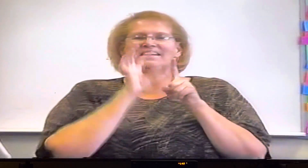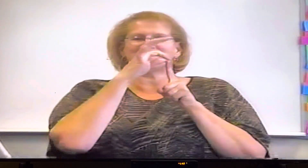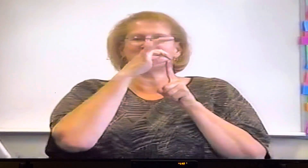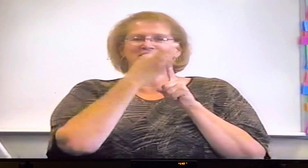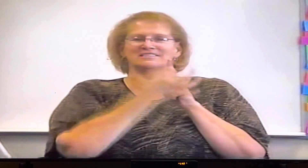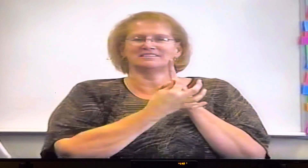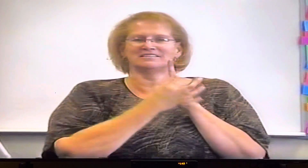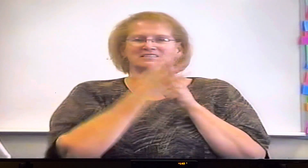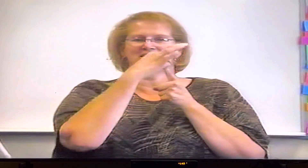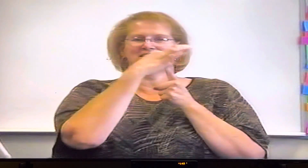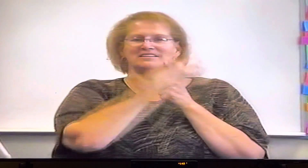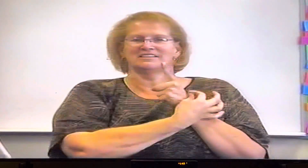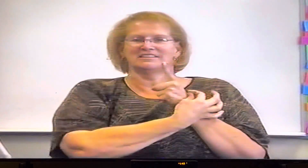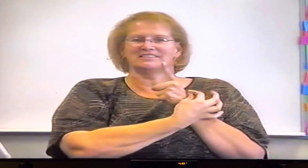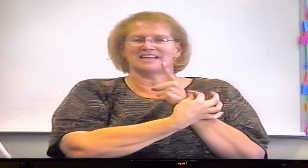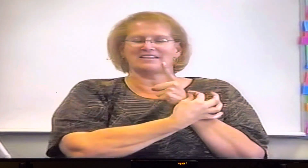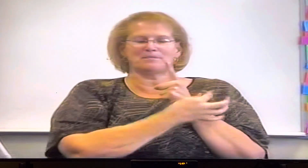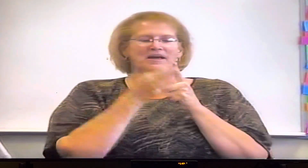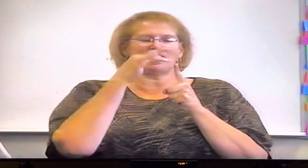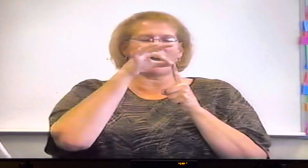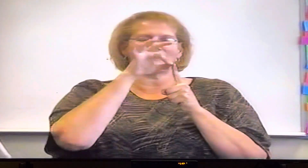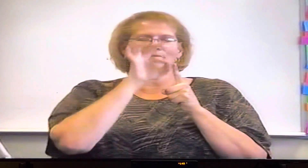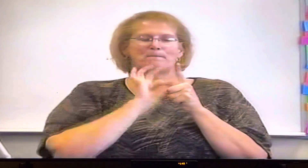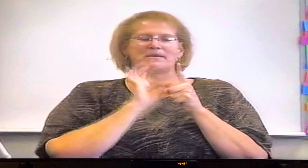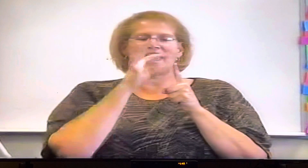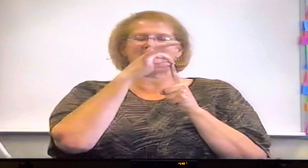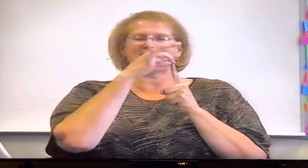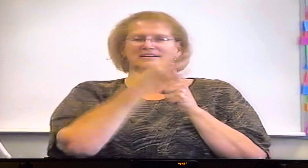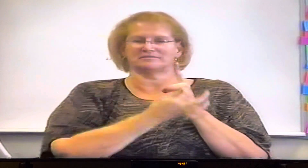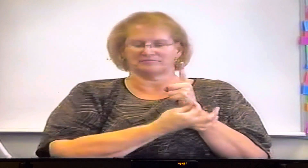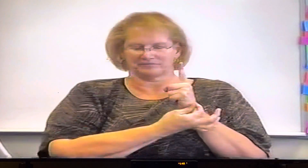Banana. Take the peel off. Banana.